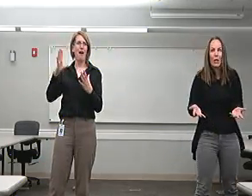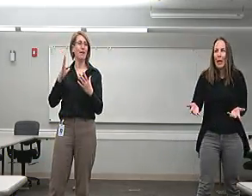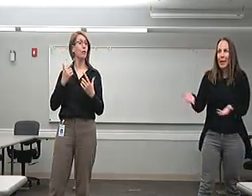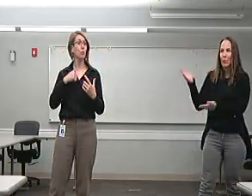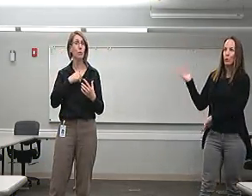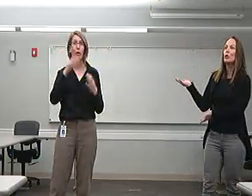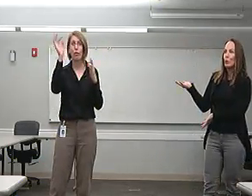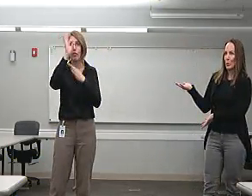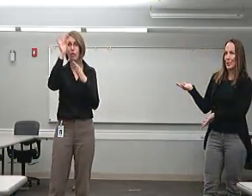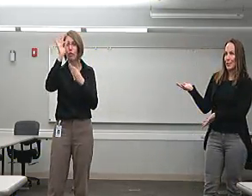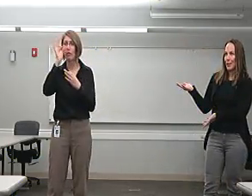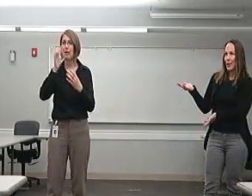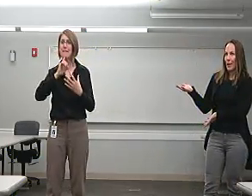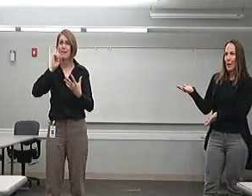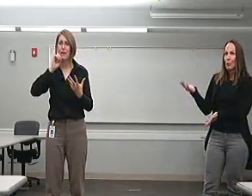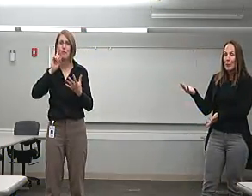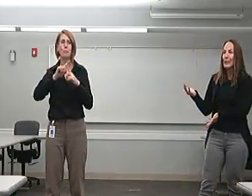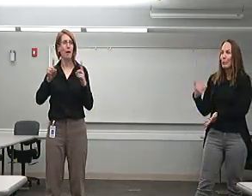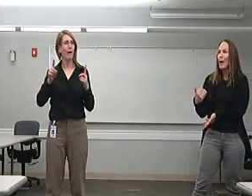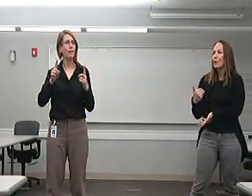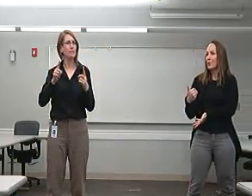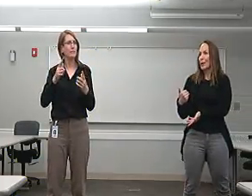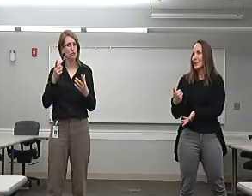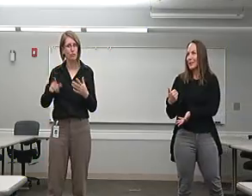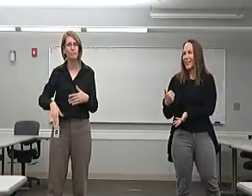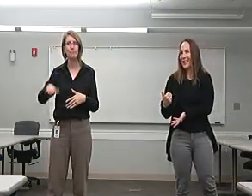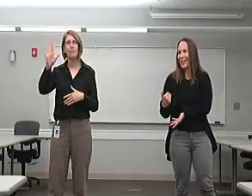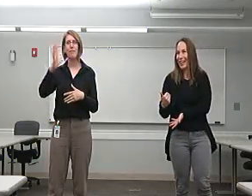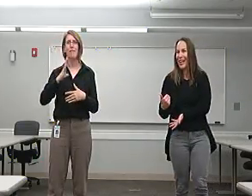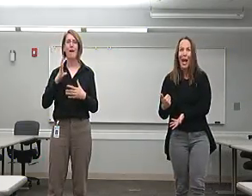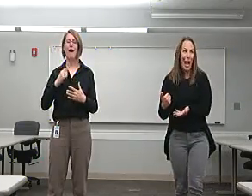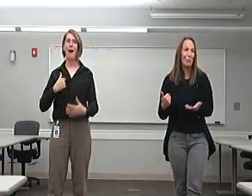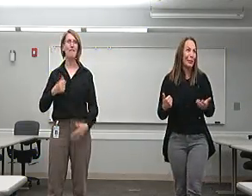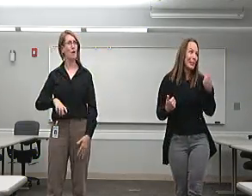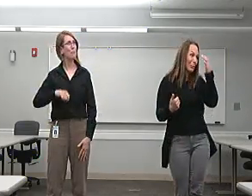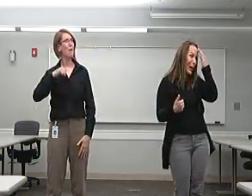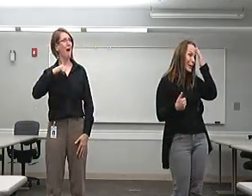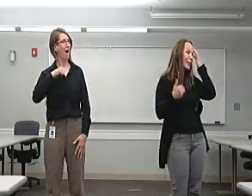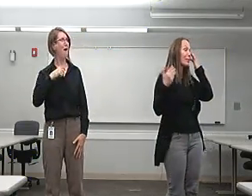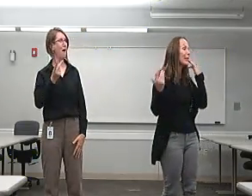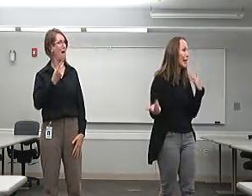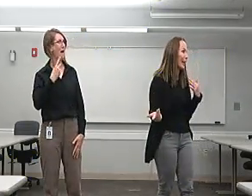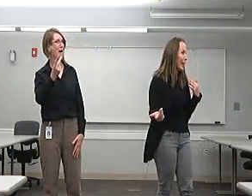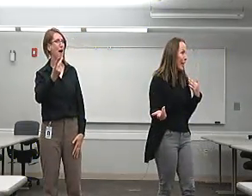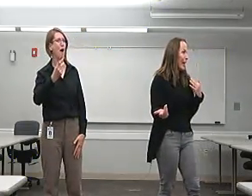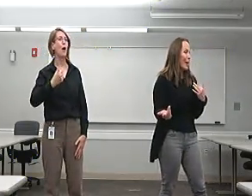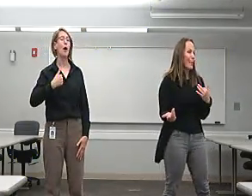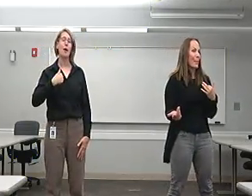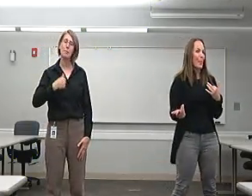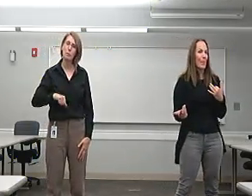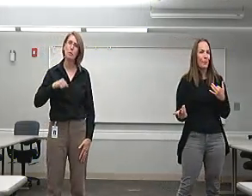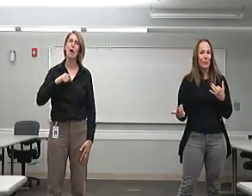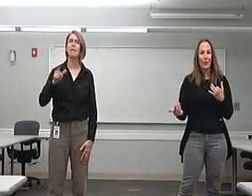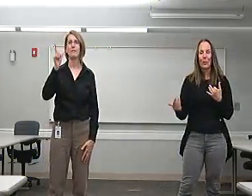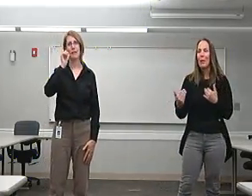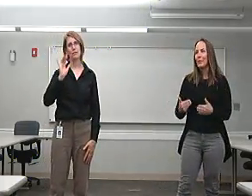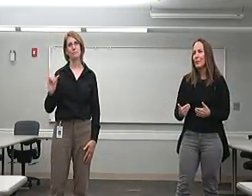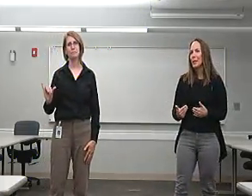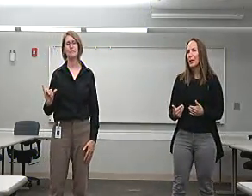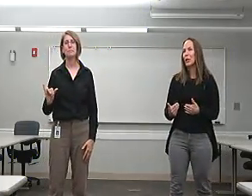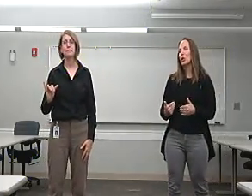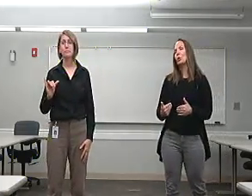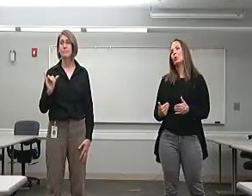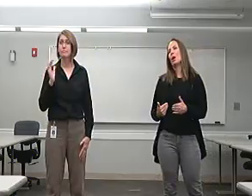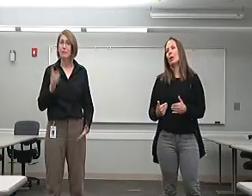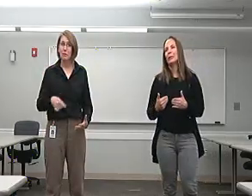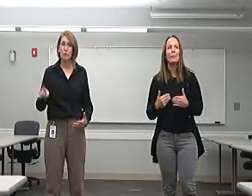produce. I'm really proud of us. I'm really proud of Leah. You might feel like you are